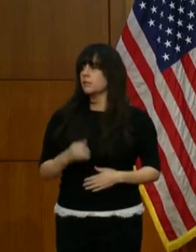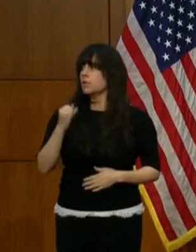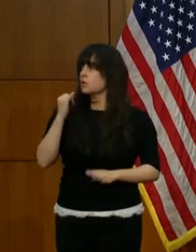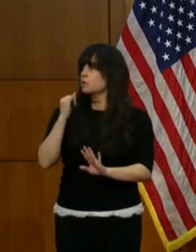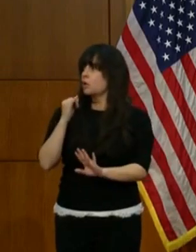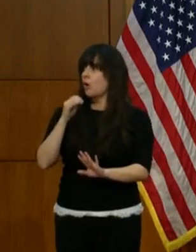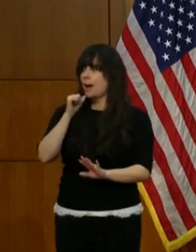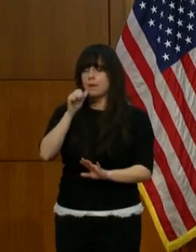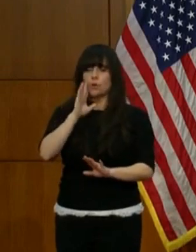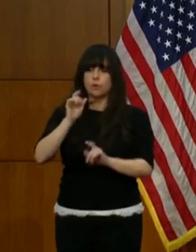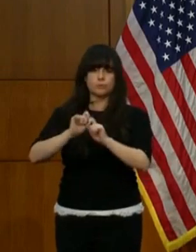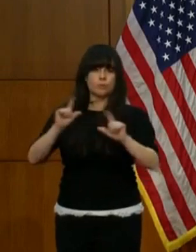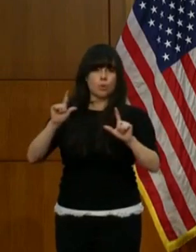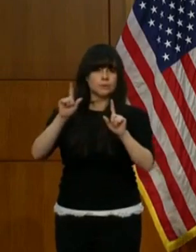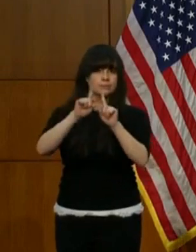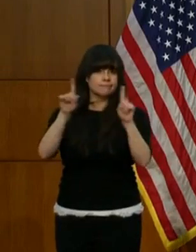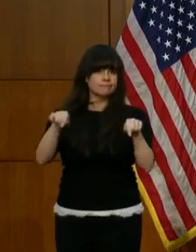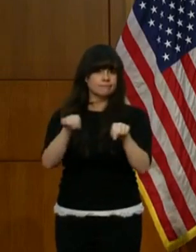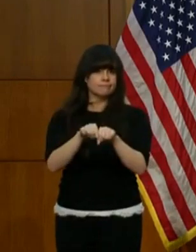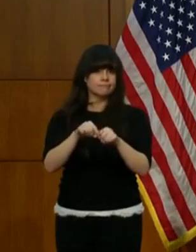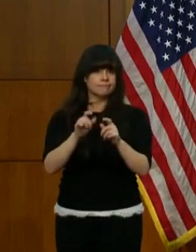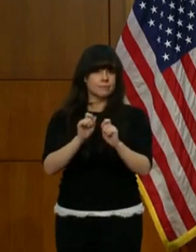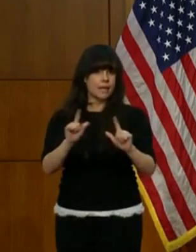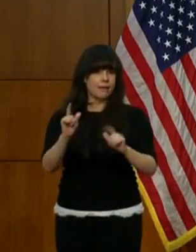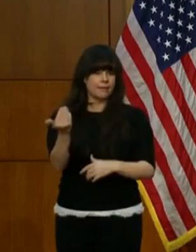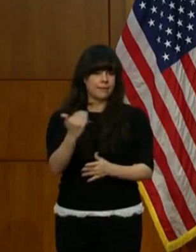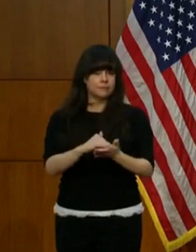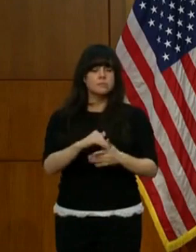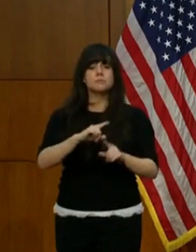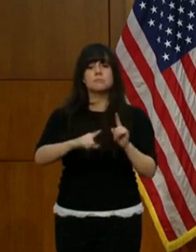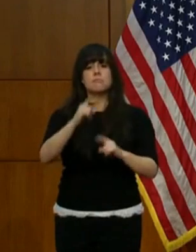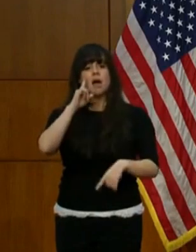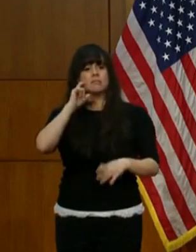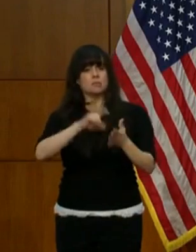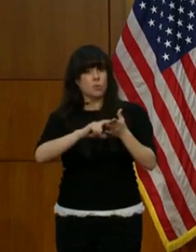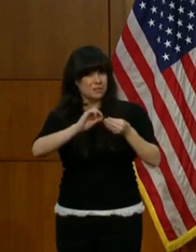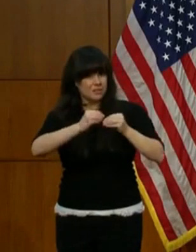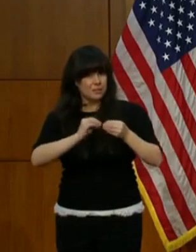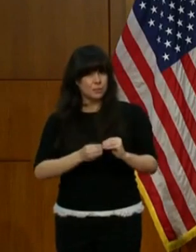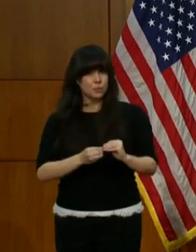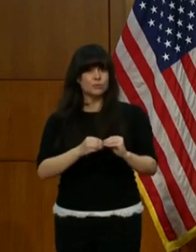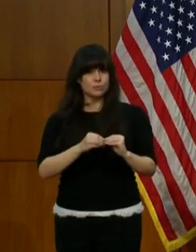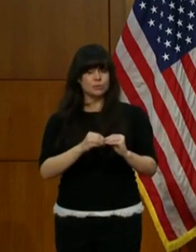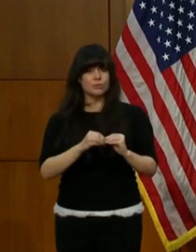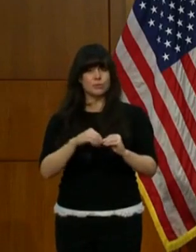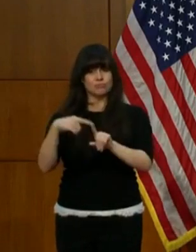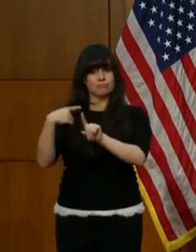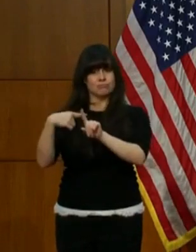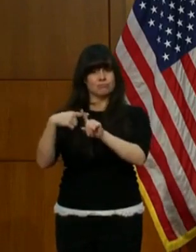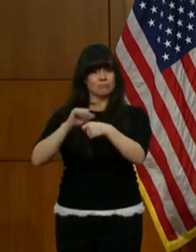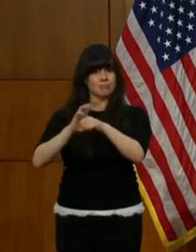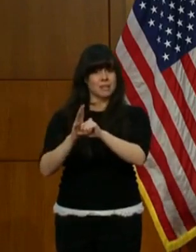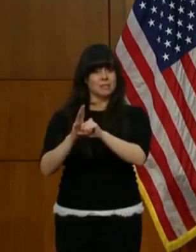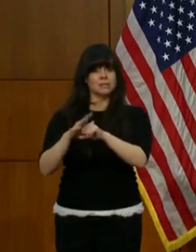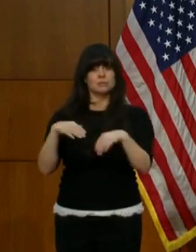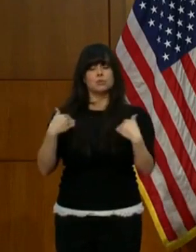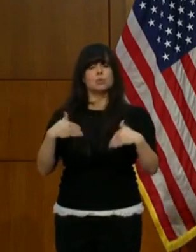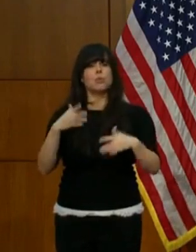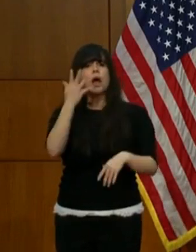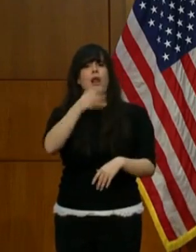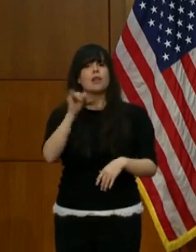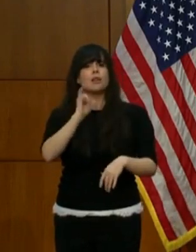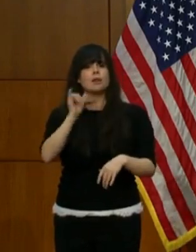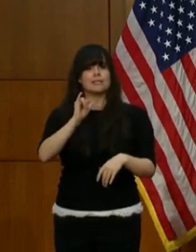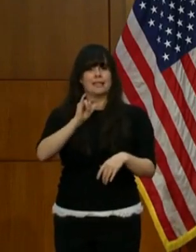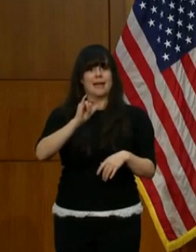that slide up again, but if you look at the numbers of cases, it looked like the Empire State Building, that big mound and